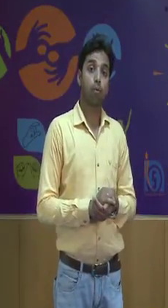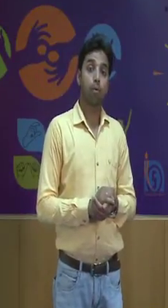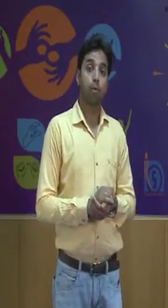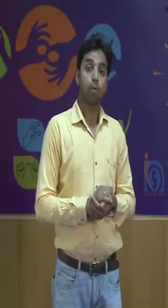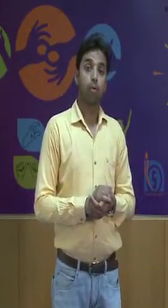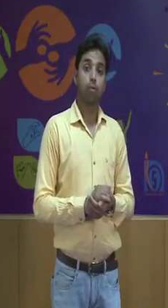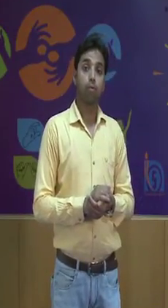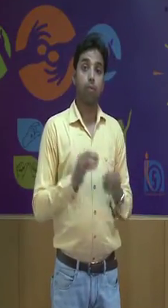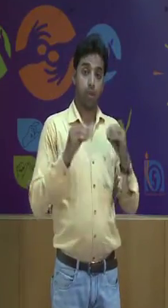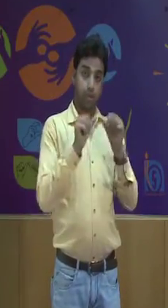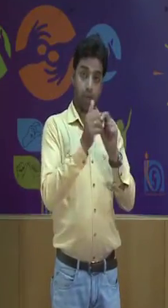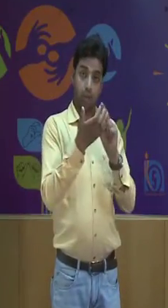bandagans.